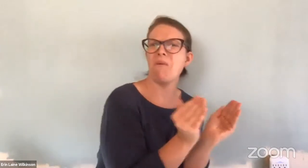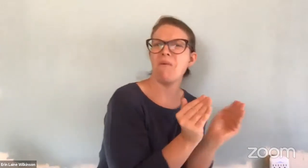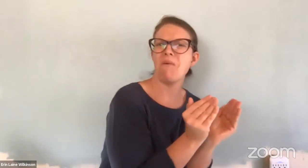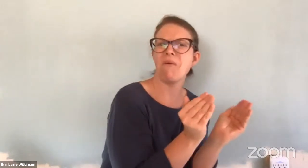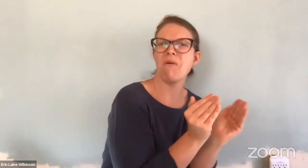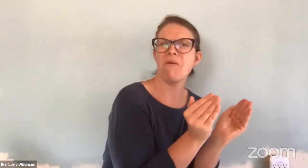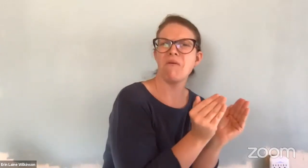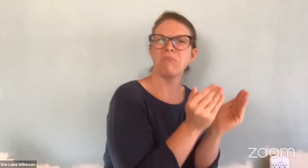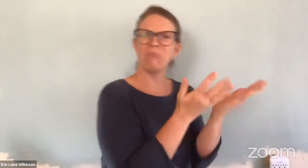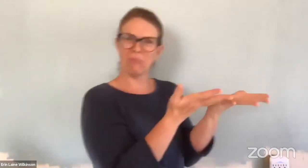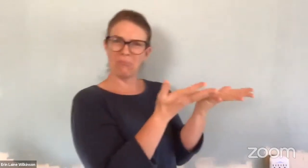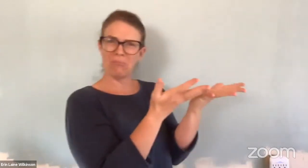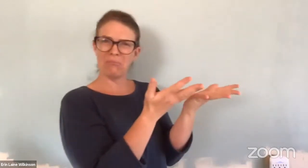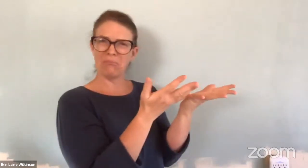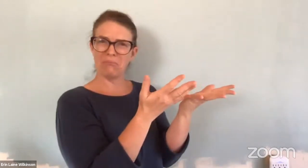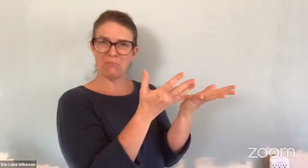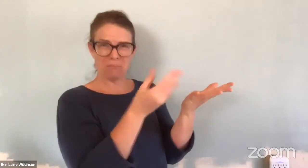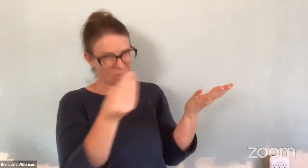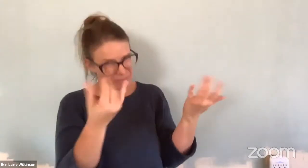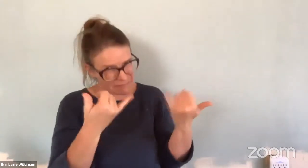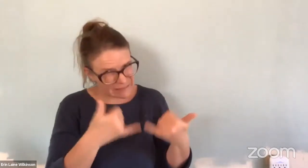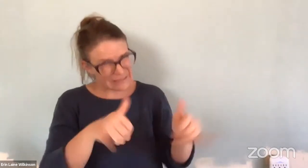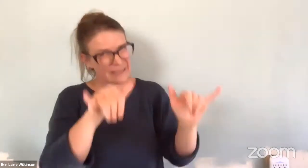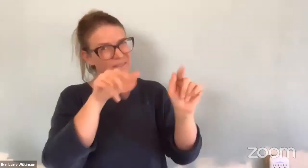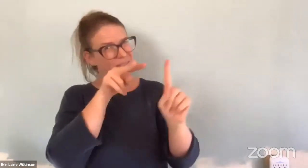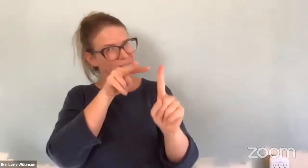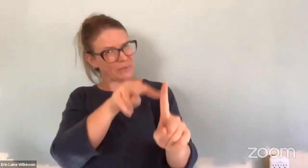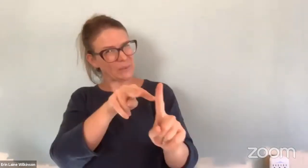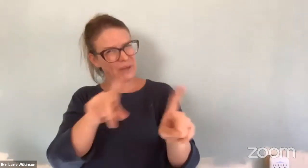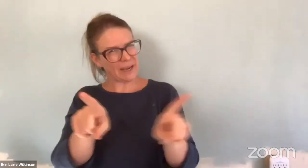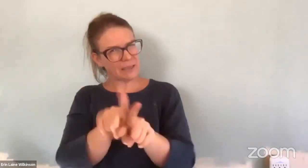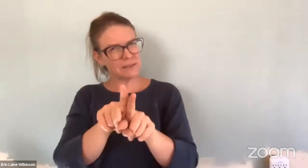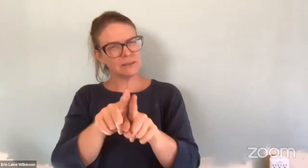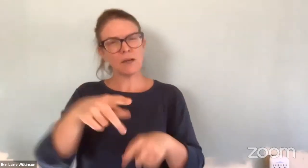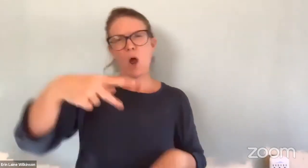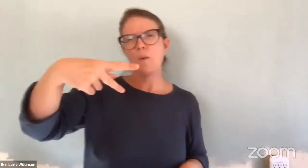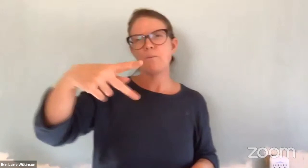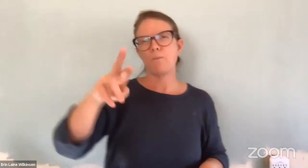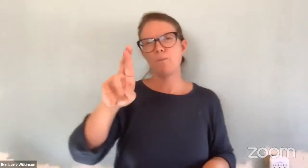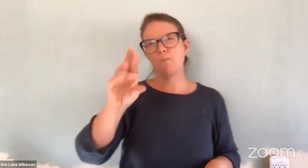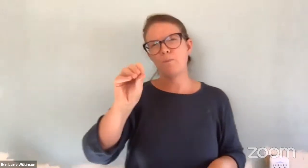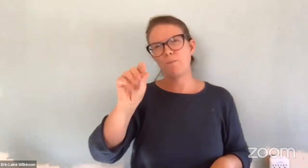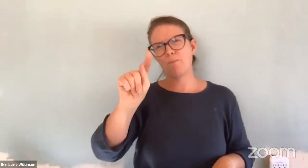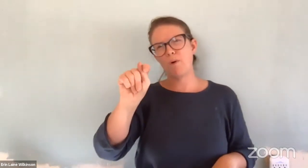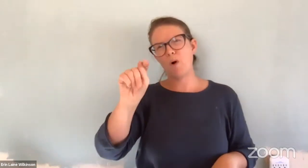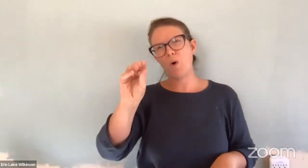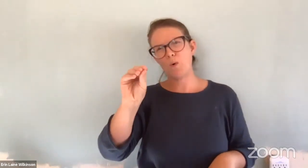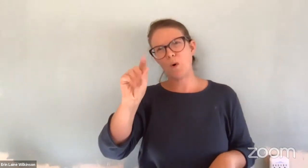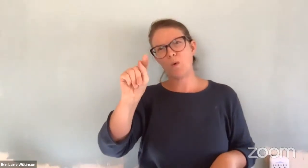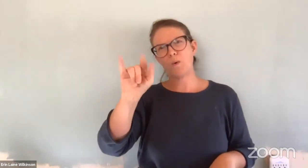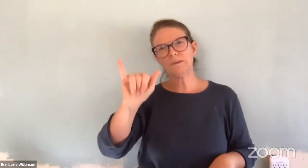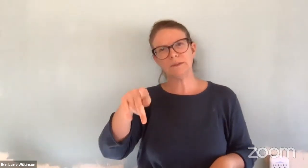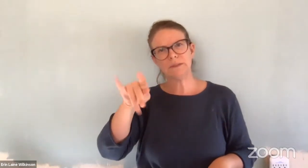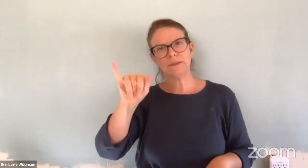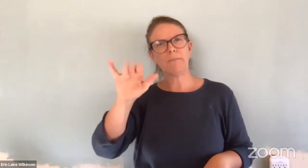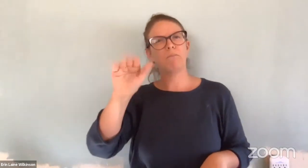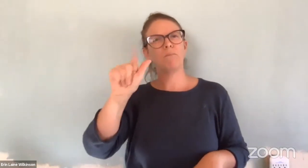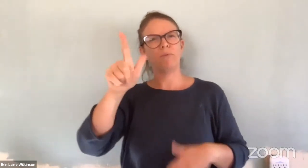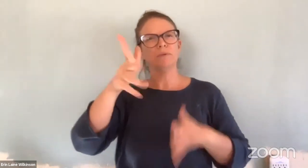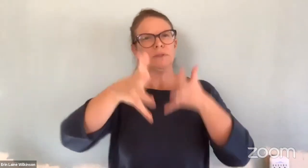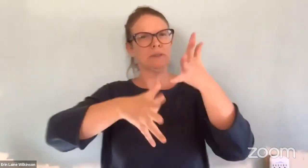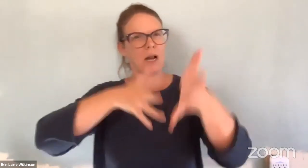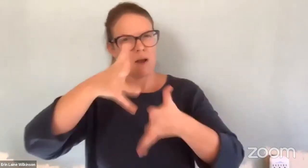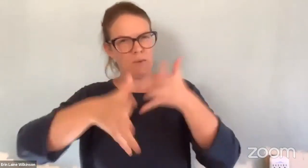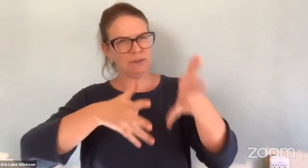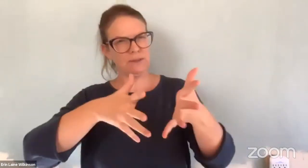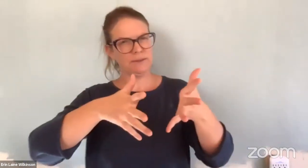sign languages, there's actually a small number in total of those types of languages. Should we still view those majority